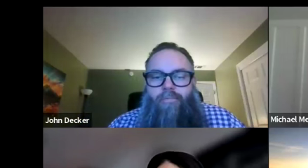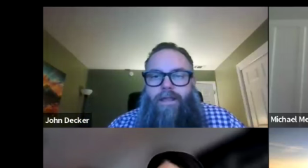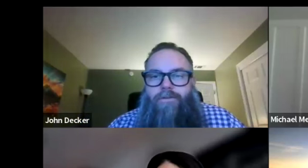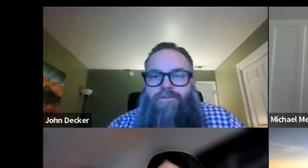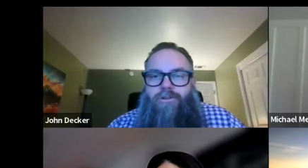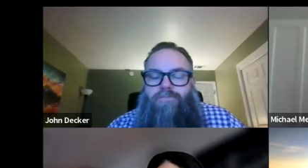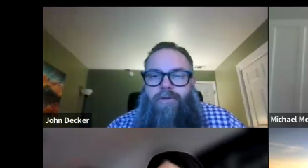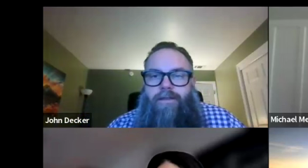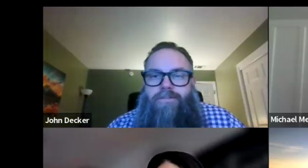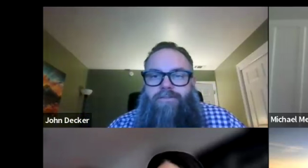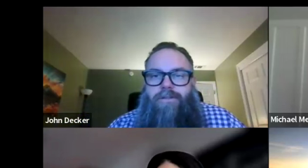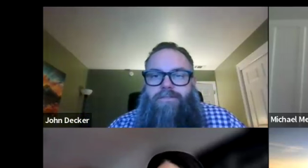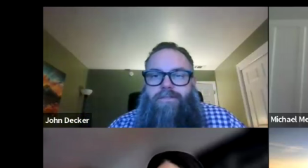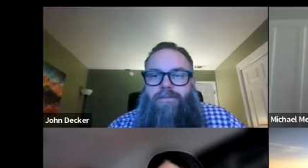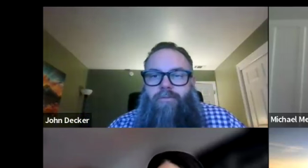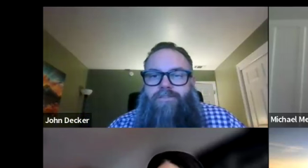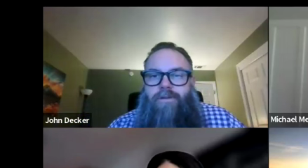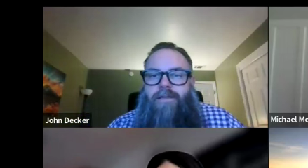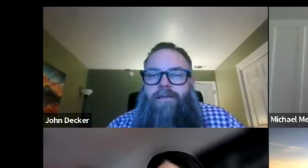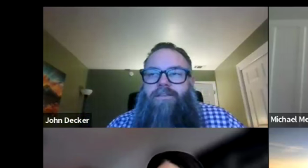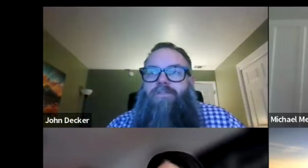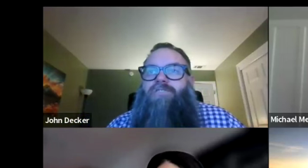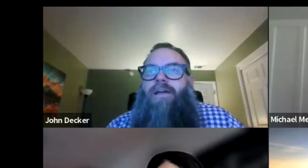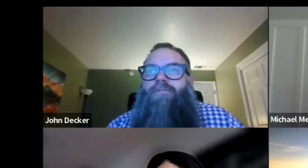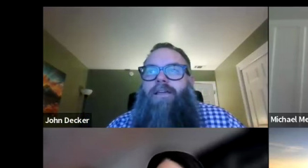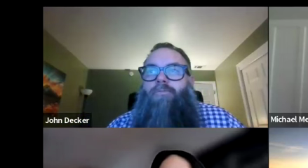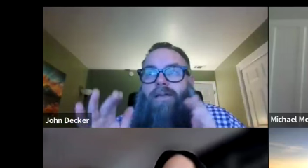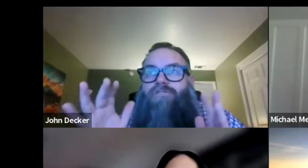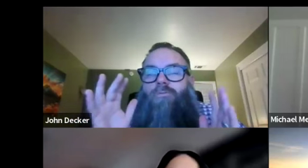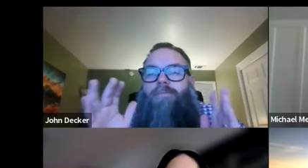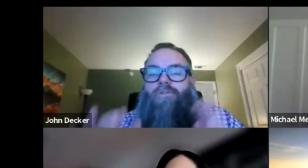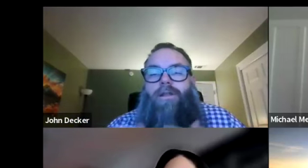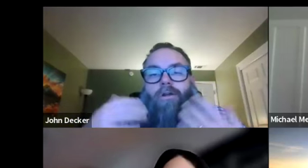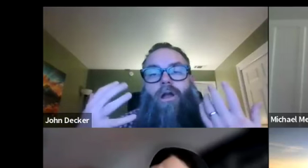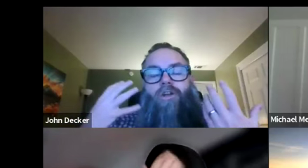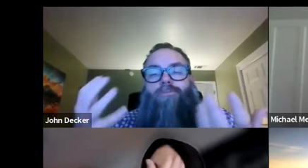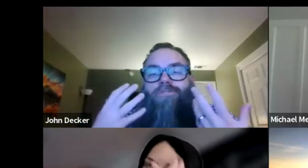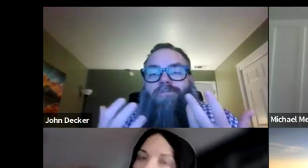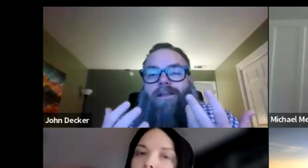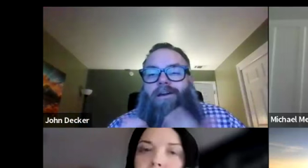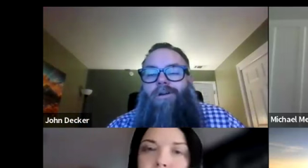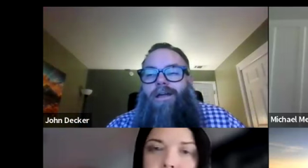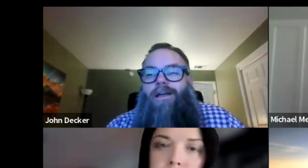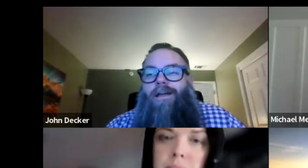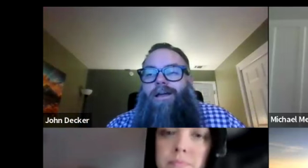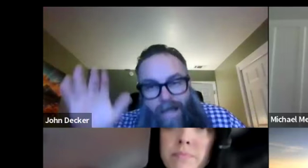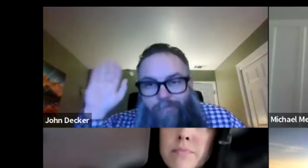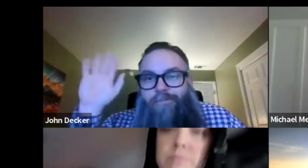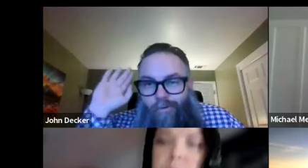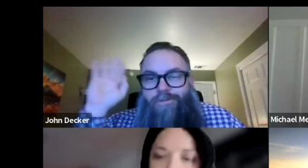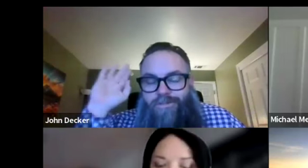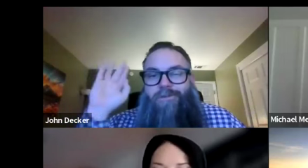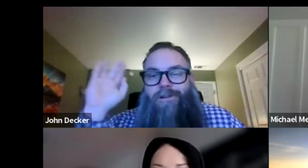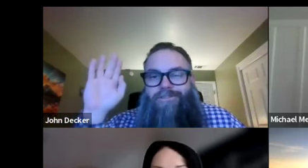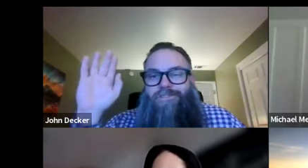get brand new service providers entered into the directory. So that's why I feel like we have so many people that are 100% right now.